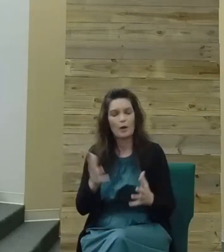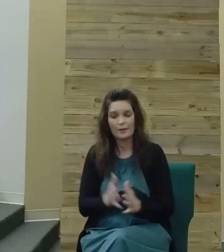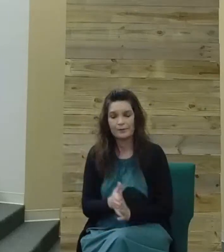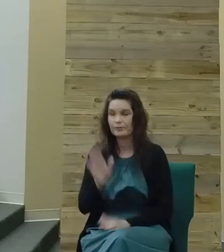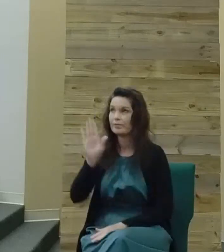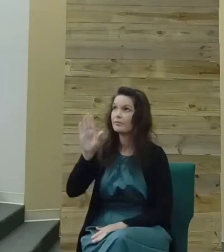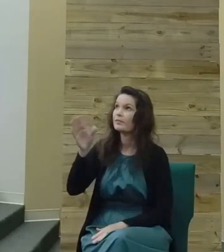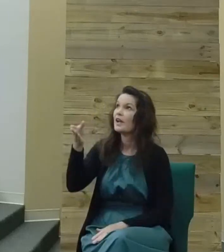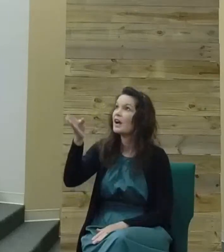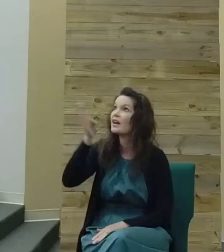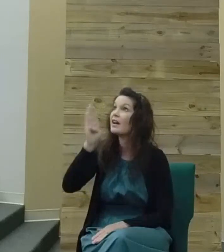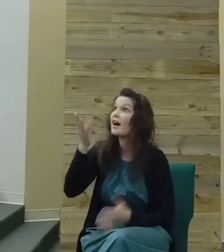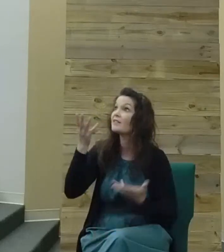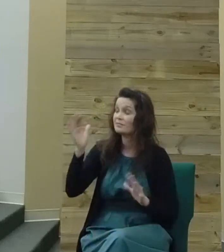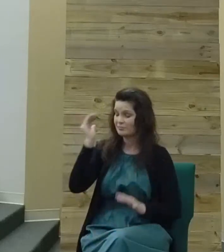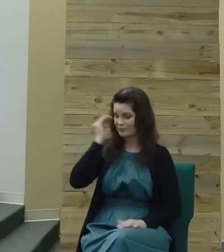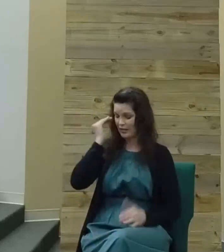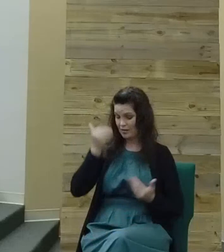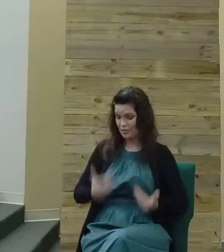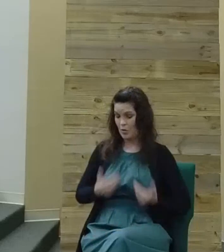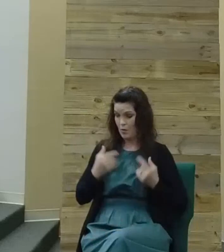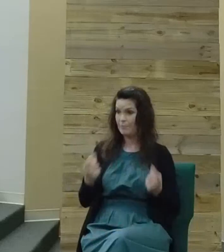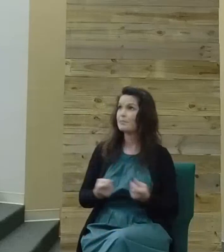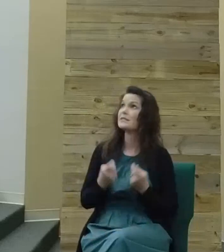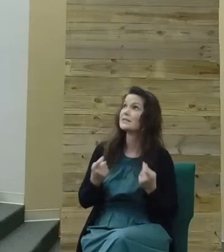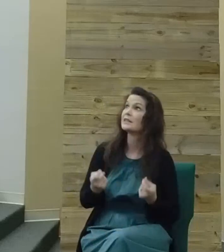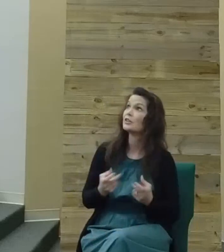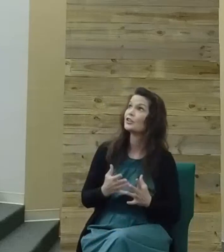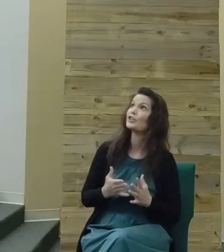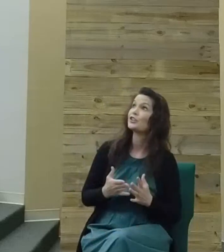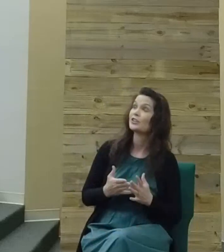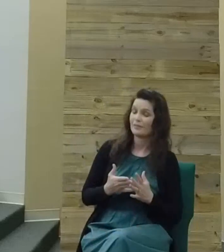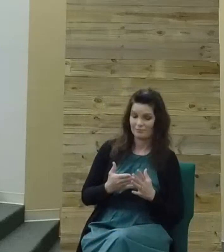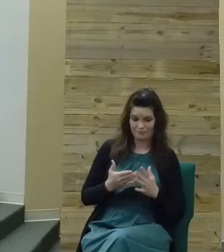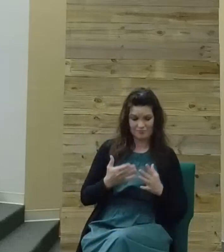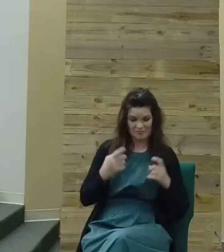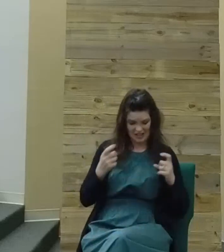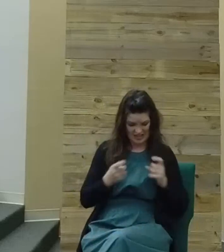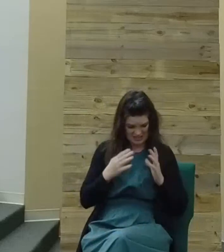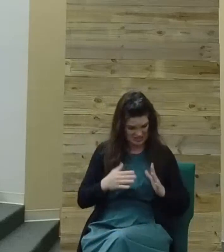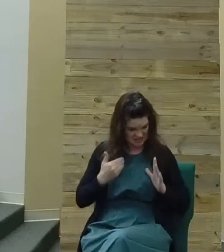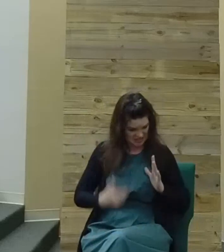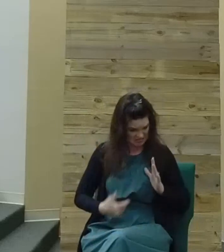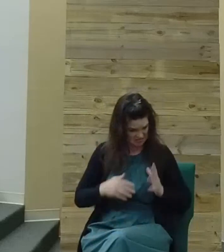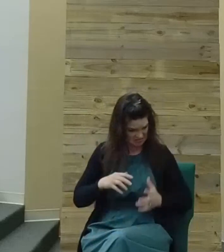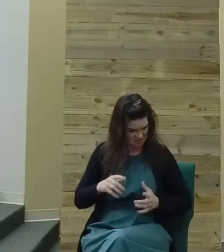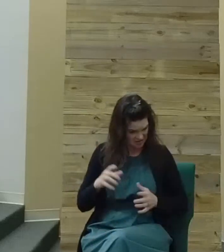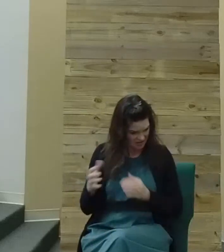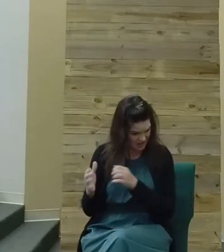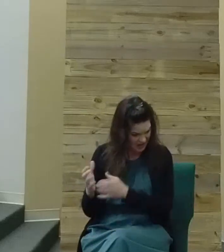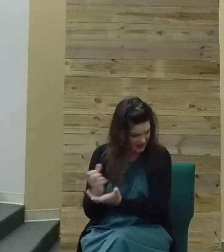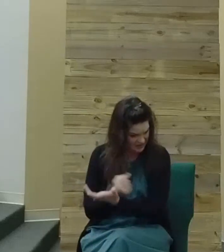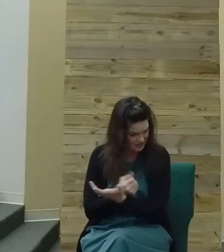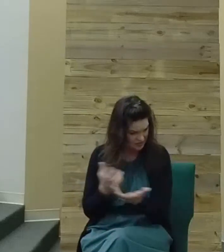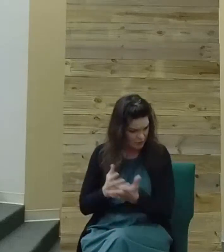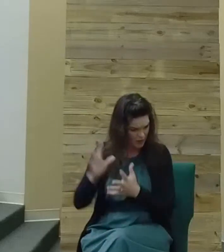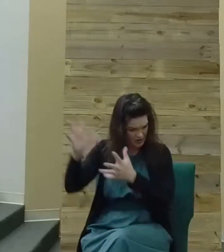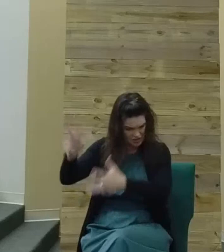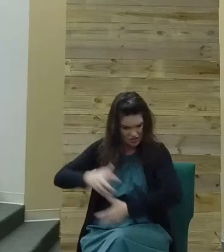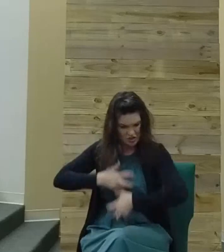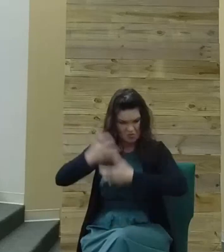like this. God, I know that I'm a sinner, and I know as a sinner I'm deserving of your wrath.